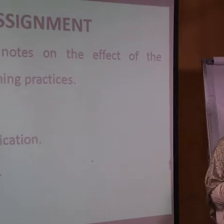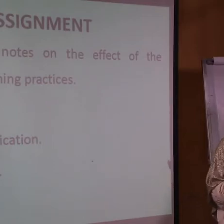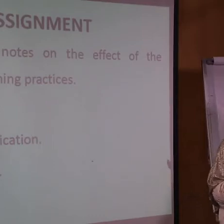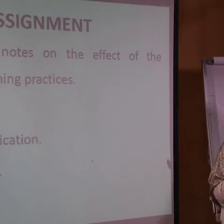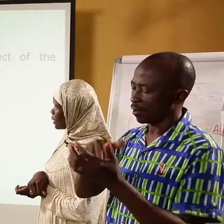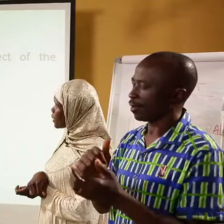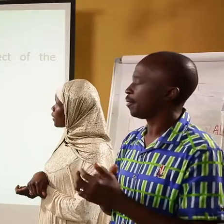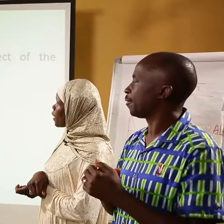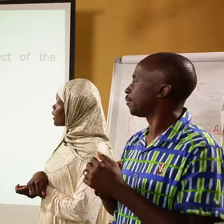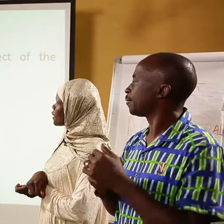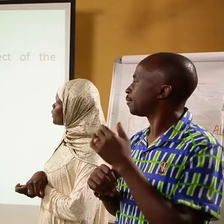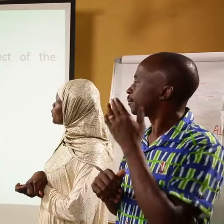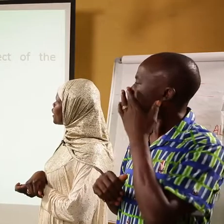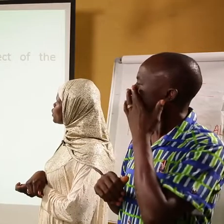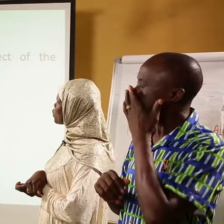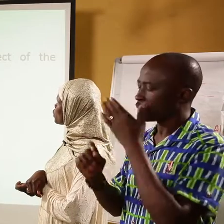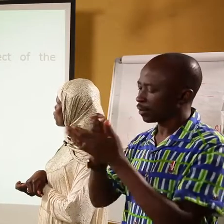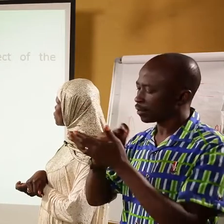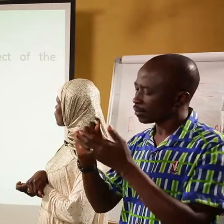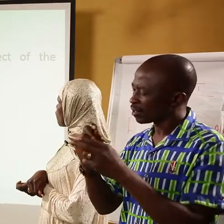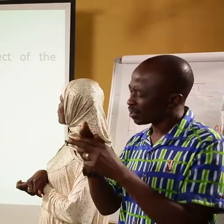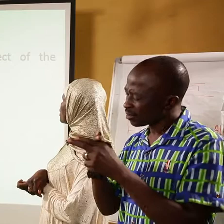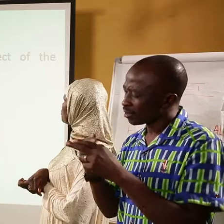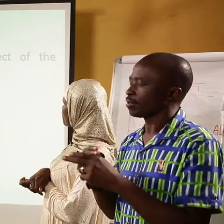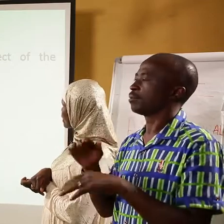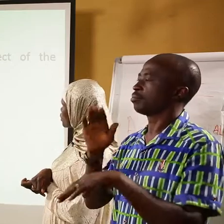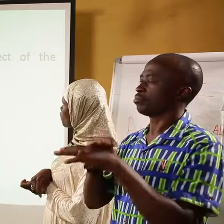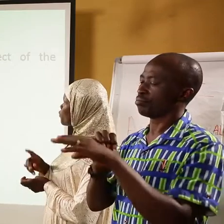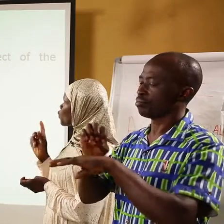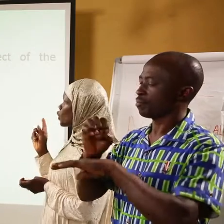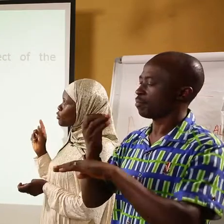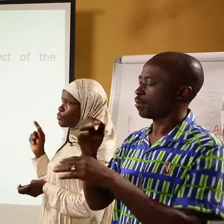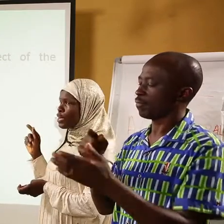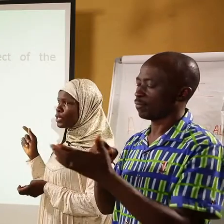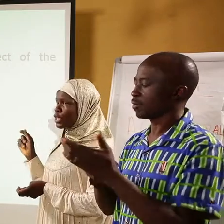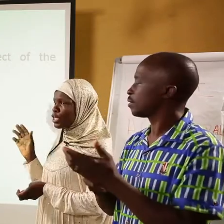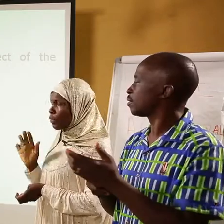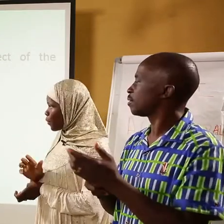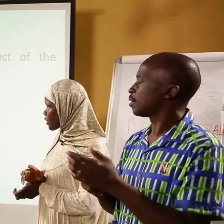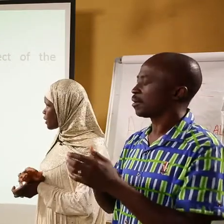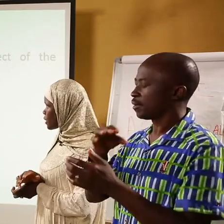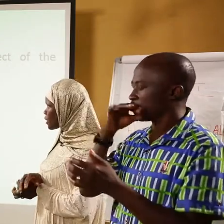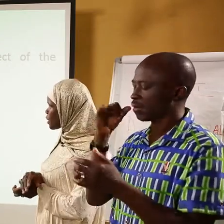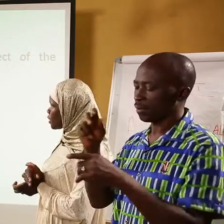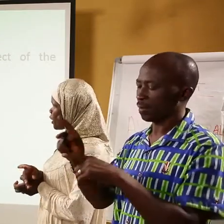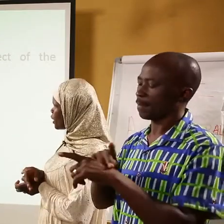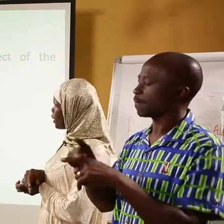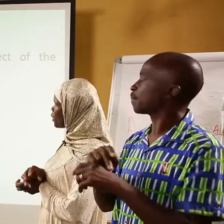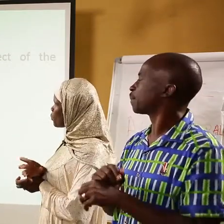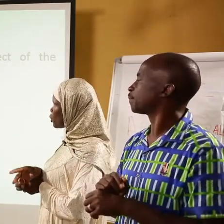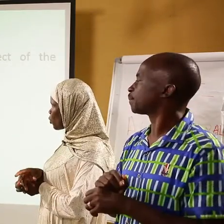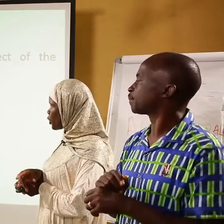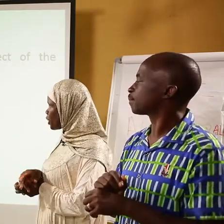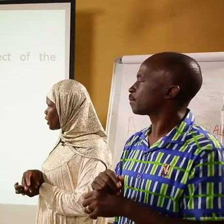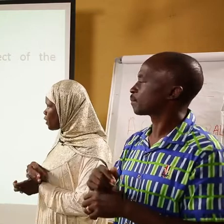the assignment again. I said write short notes on the effects of the following farming practices.